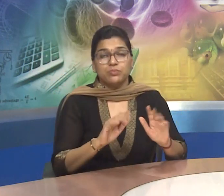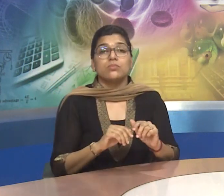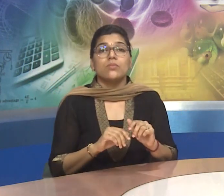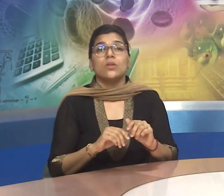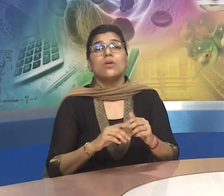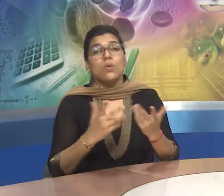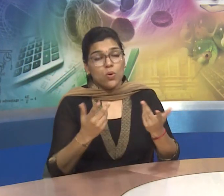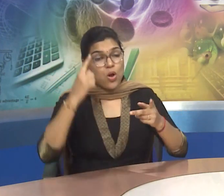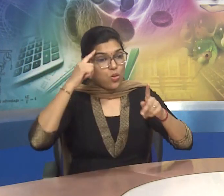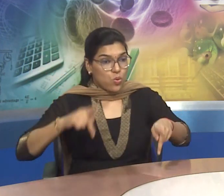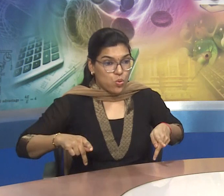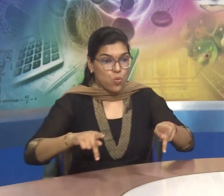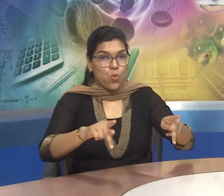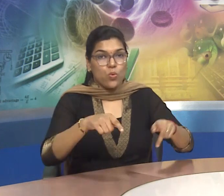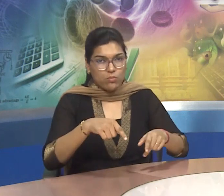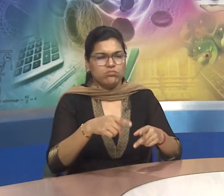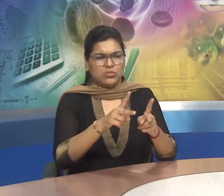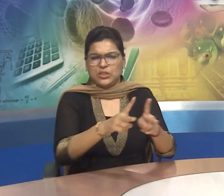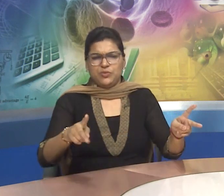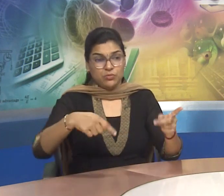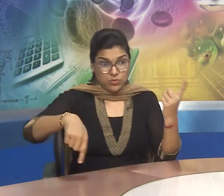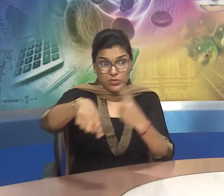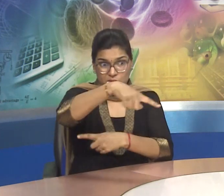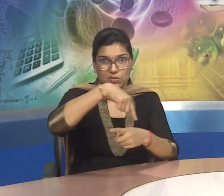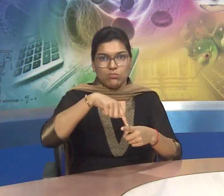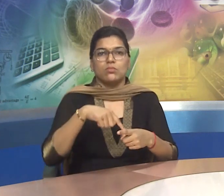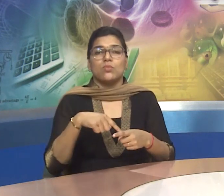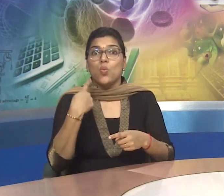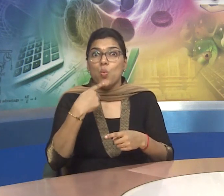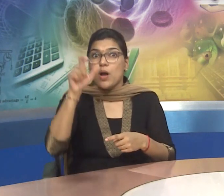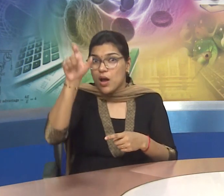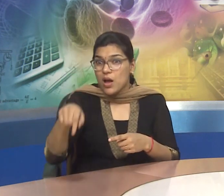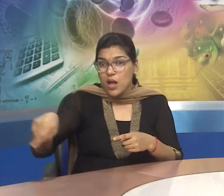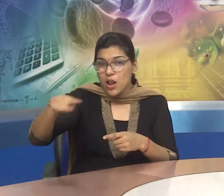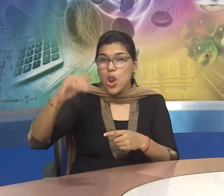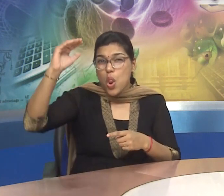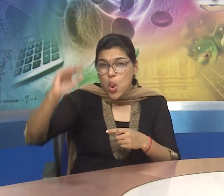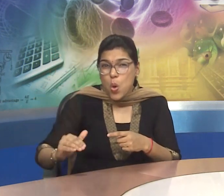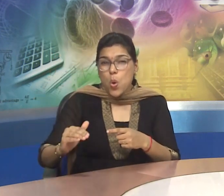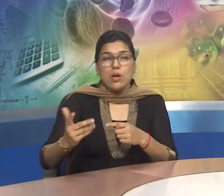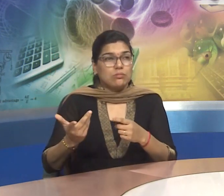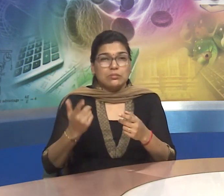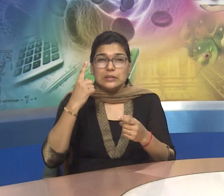Nowadays, we have some modern places, but these are the examples of the earlier time.